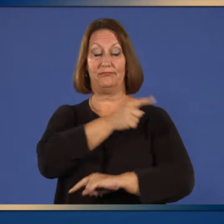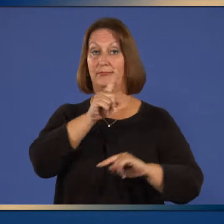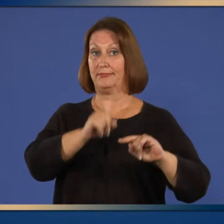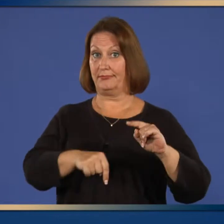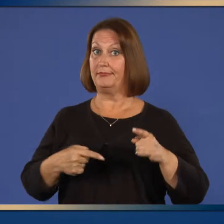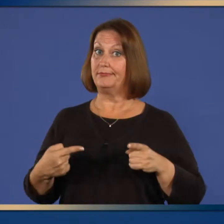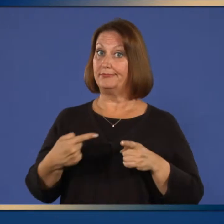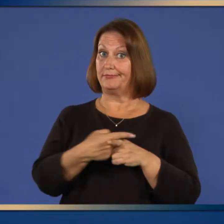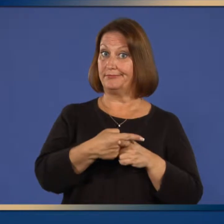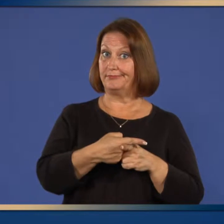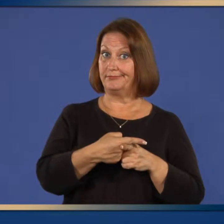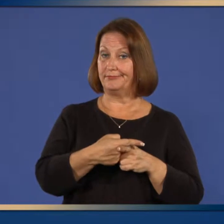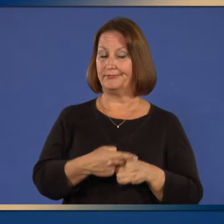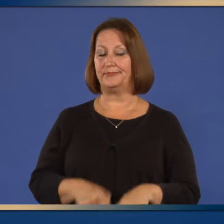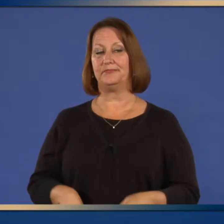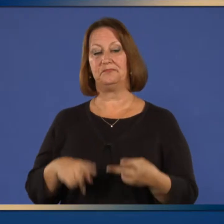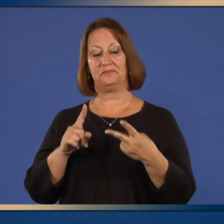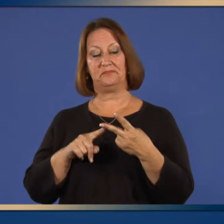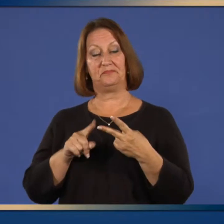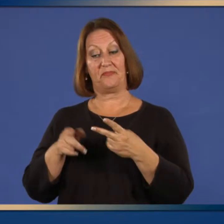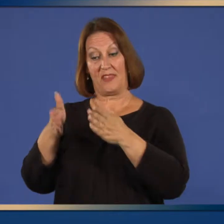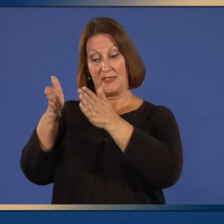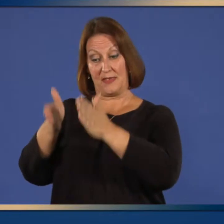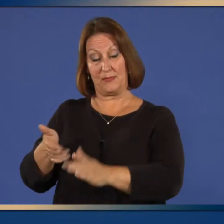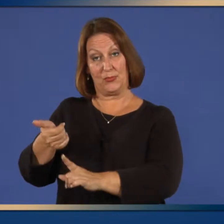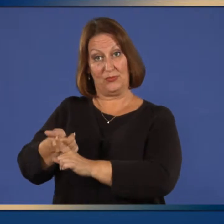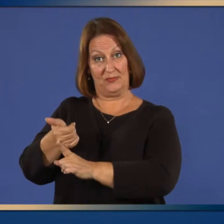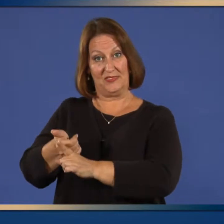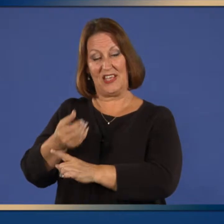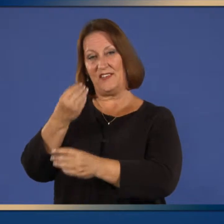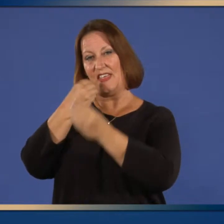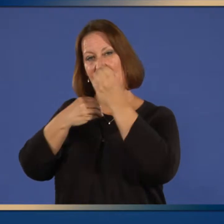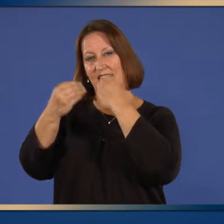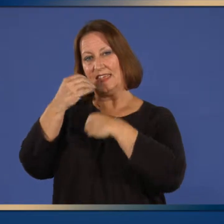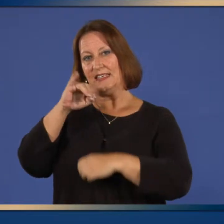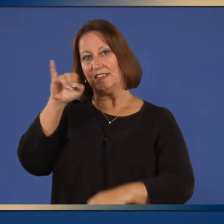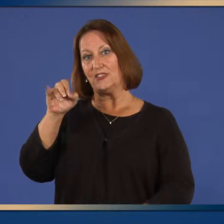not administer measles, mumps, rubella, MMR,